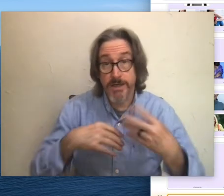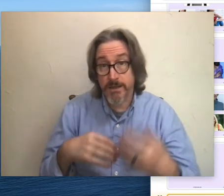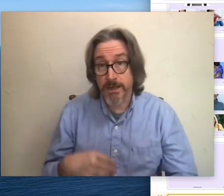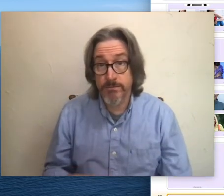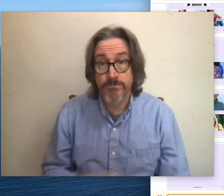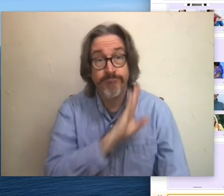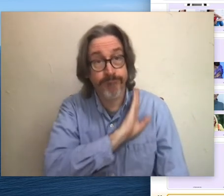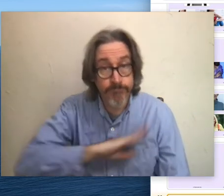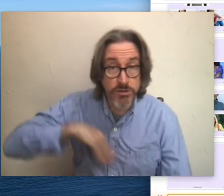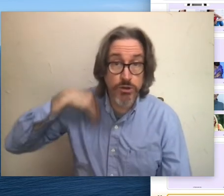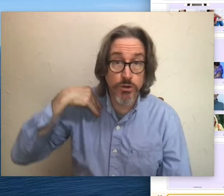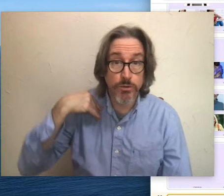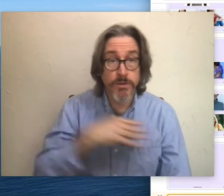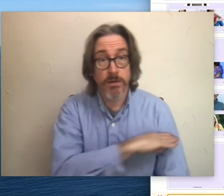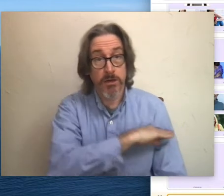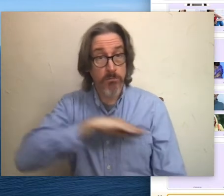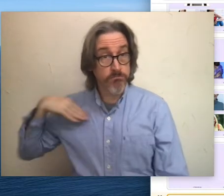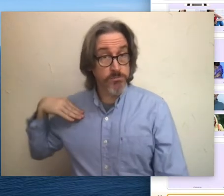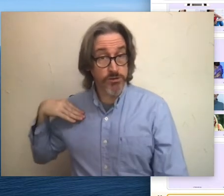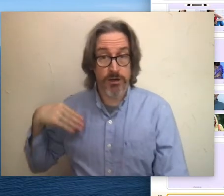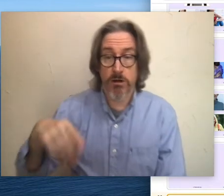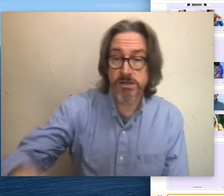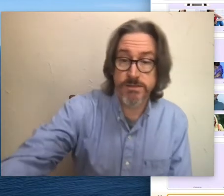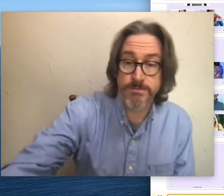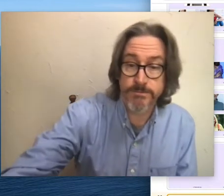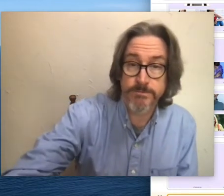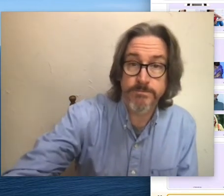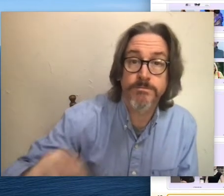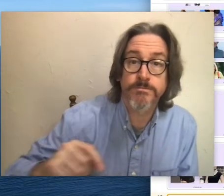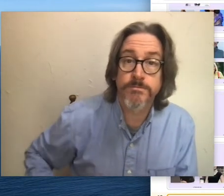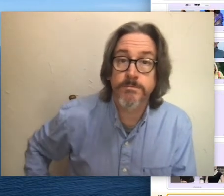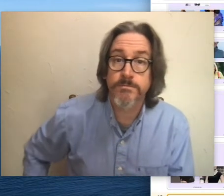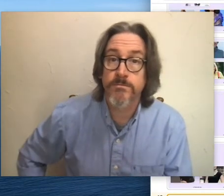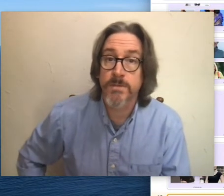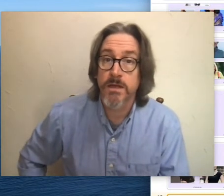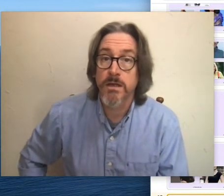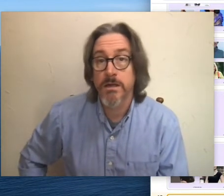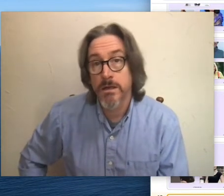plunging neckline, scoop, straight across.